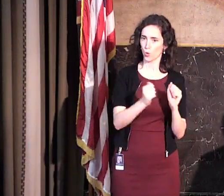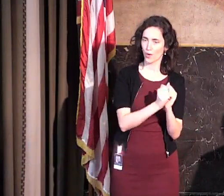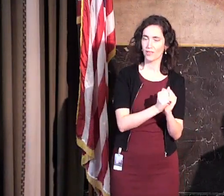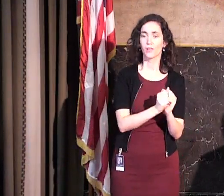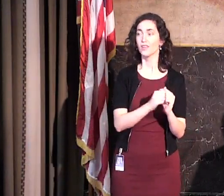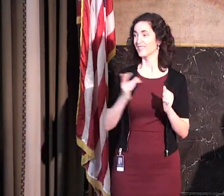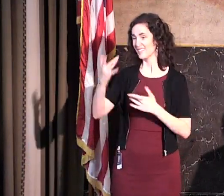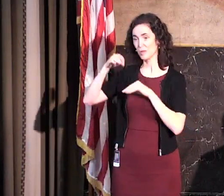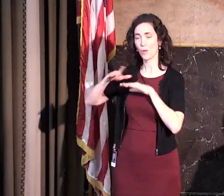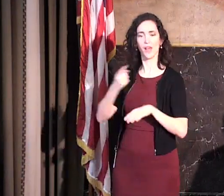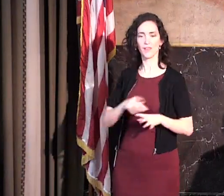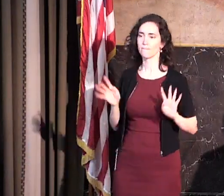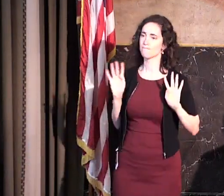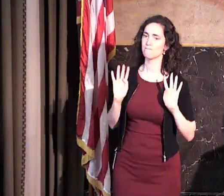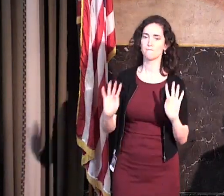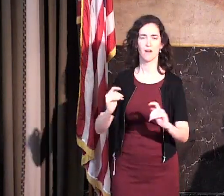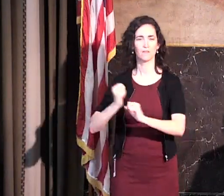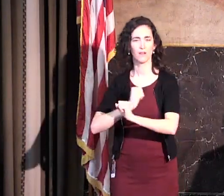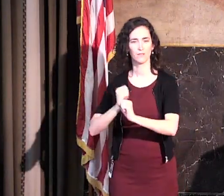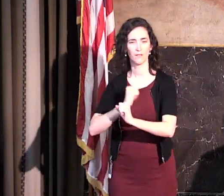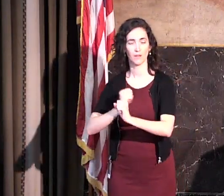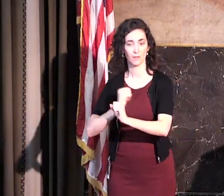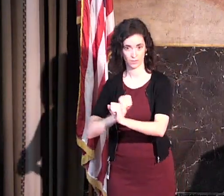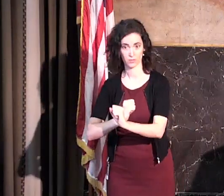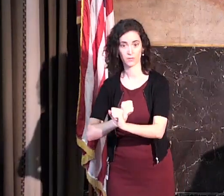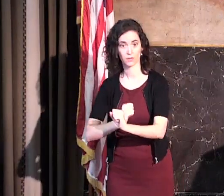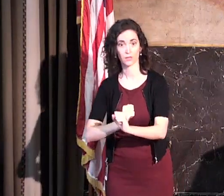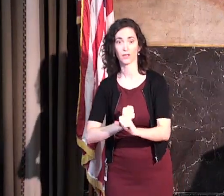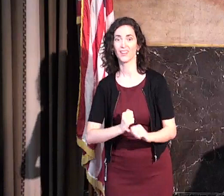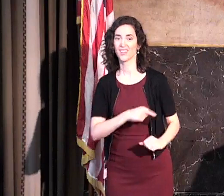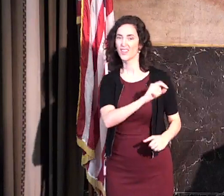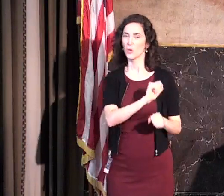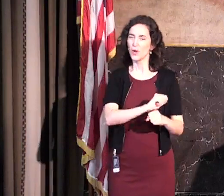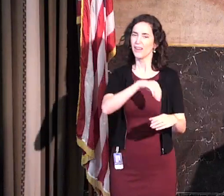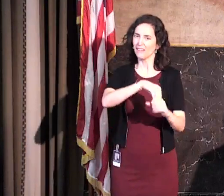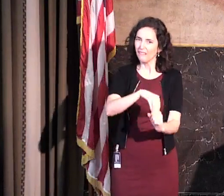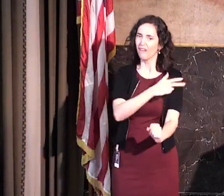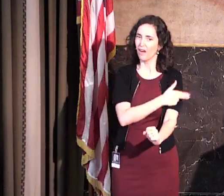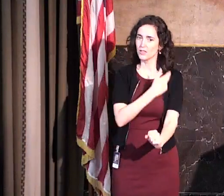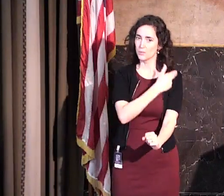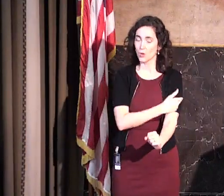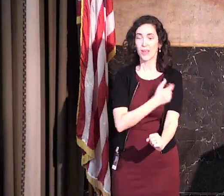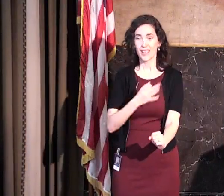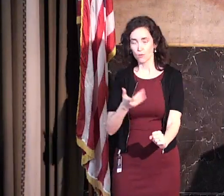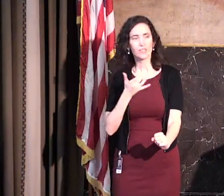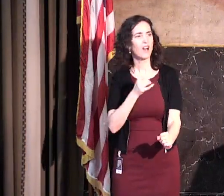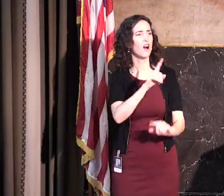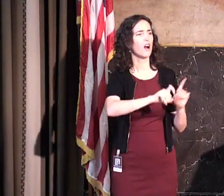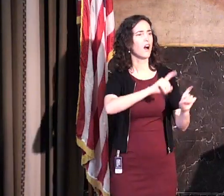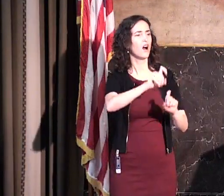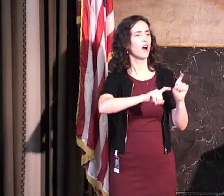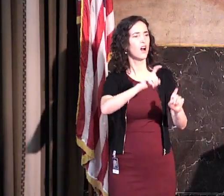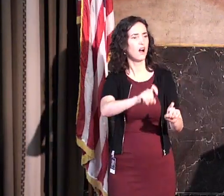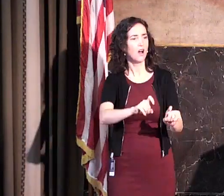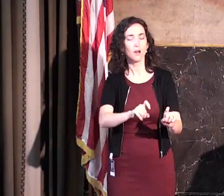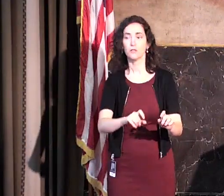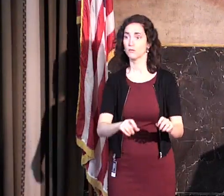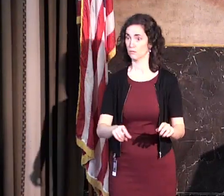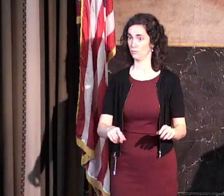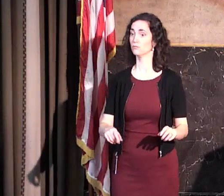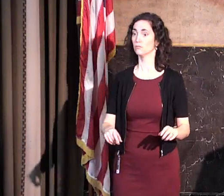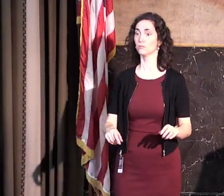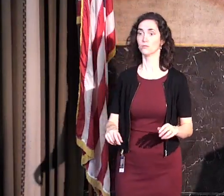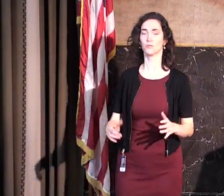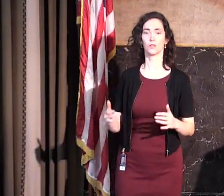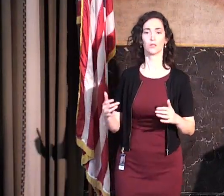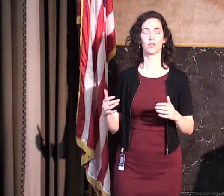lines of this right now. And if you talk to people that work in hospitals right now, they'll tell you almost every hospital in the state, really